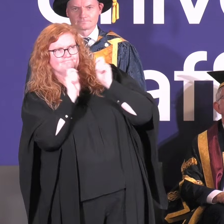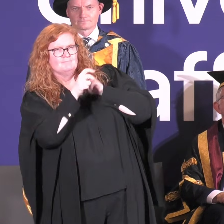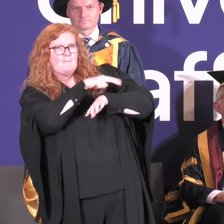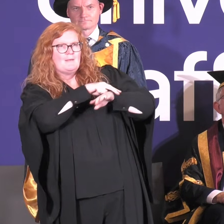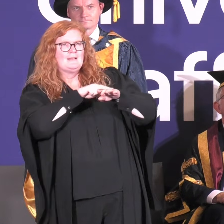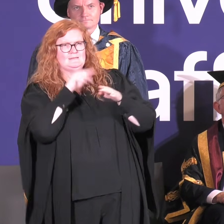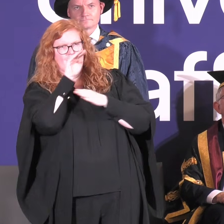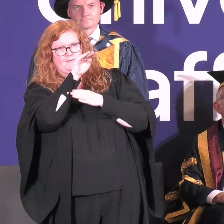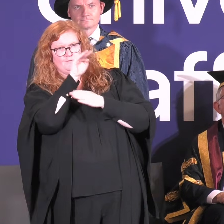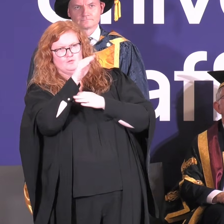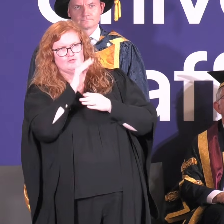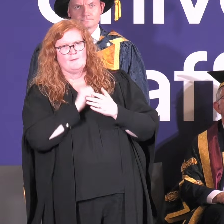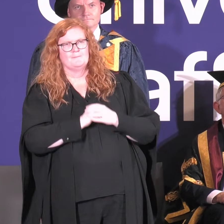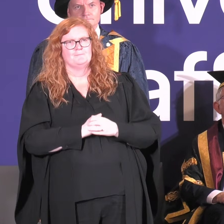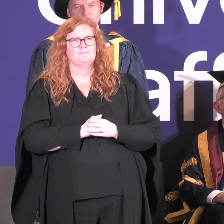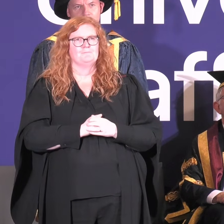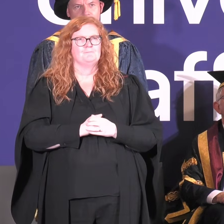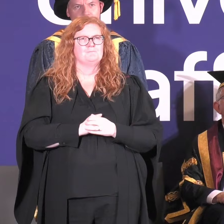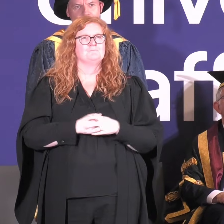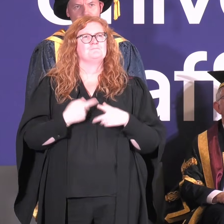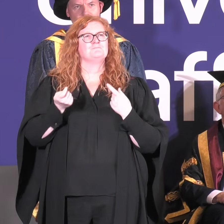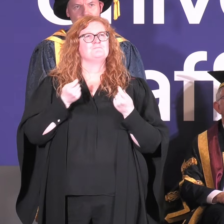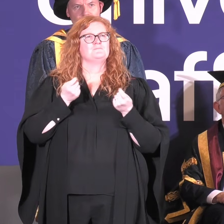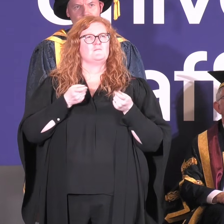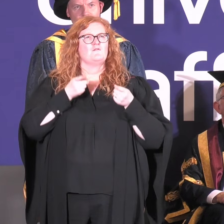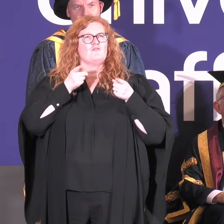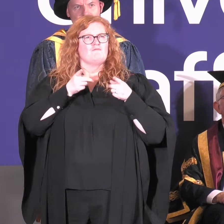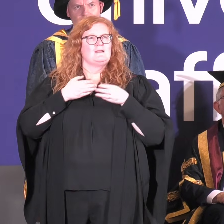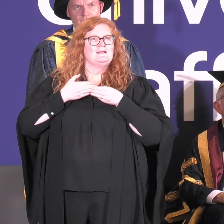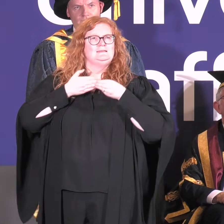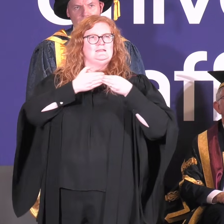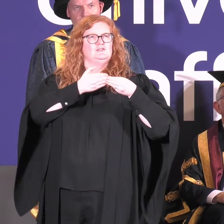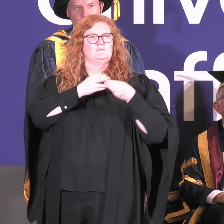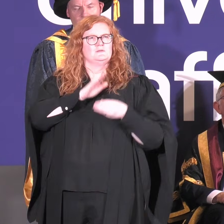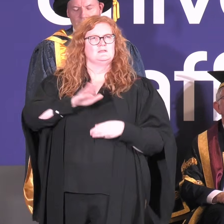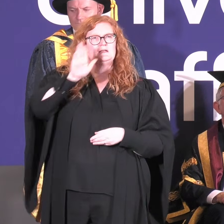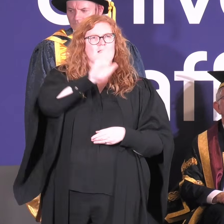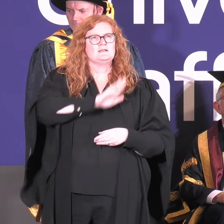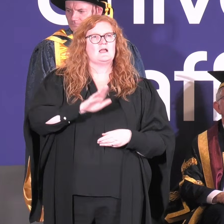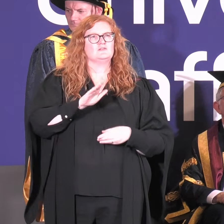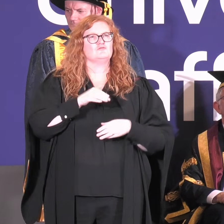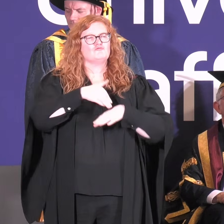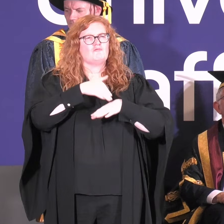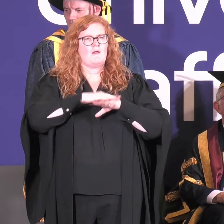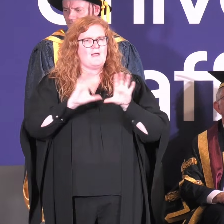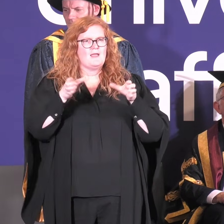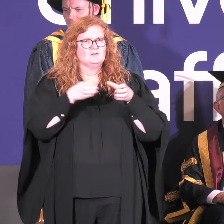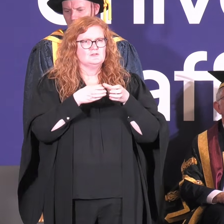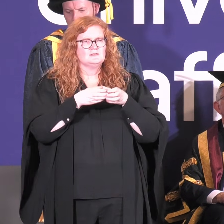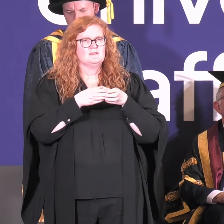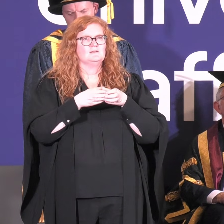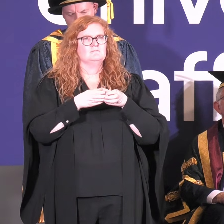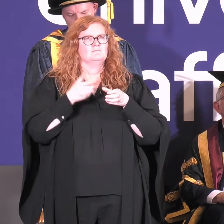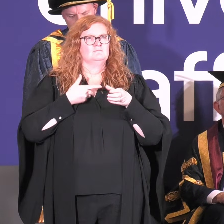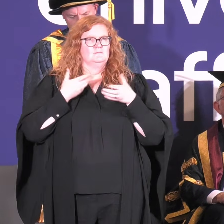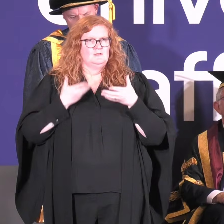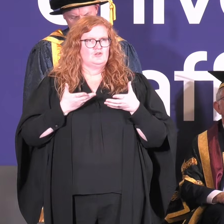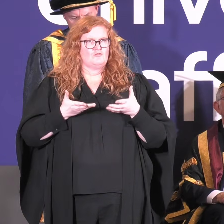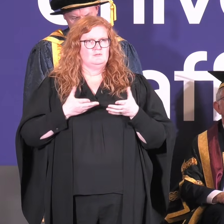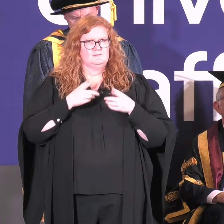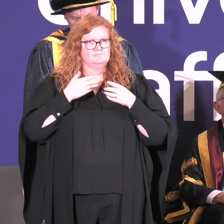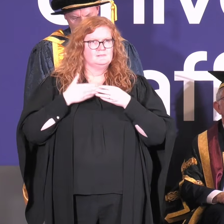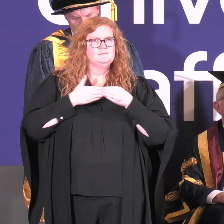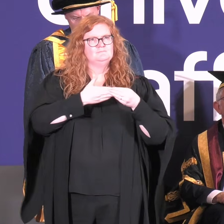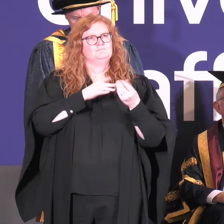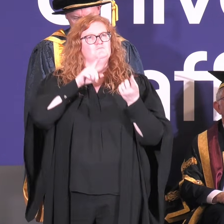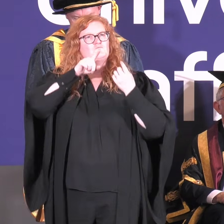policing. As Director of Threat Leadership at the National Crime Agency, he currently leads the national response to